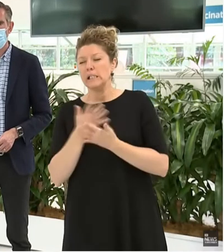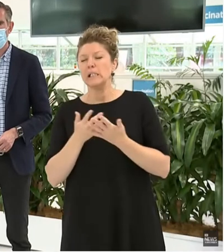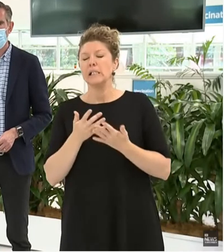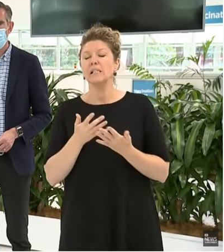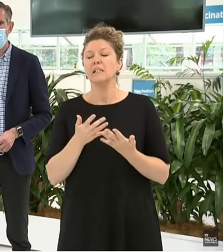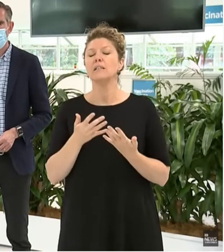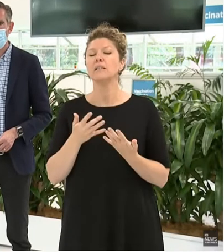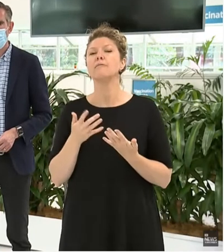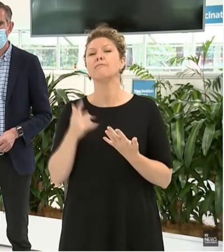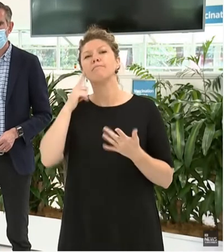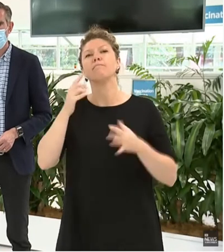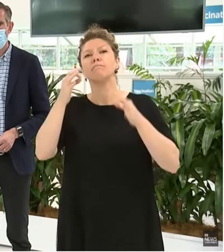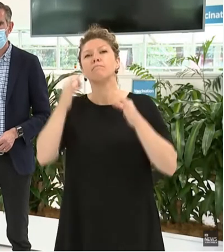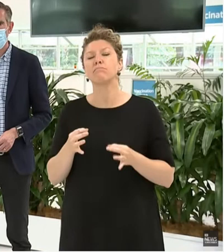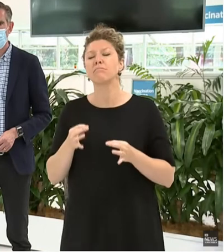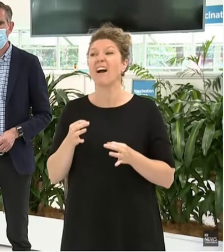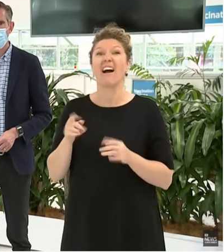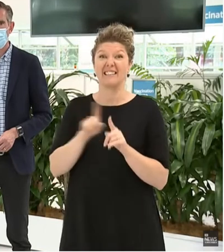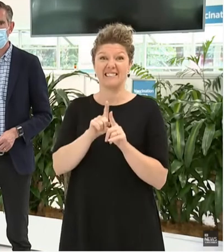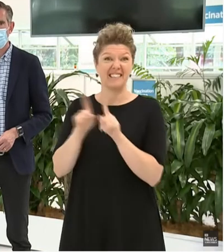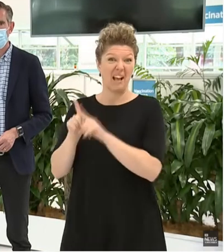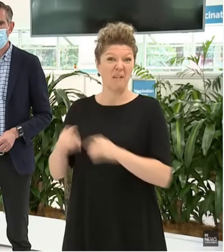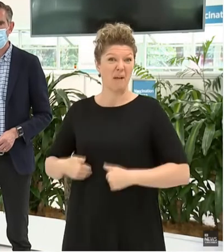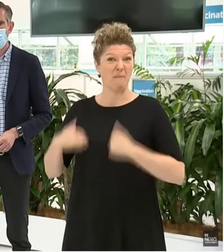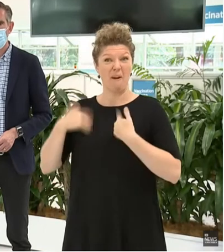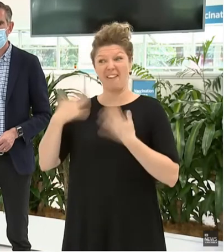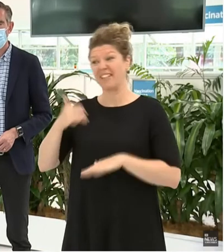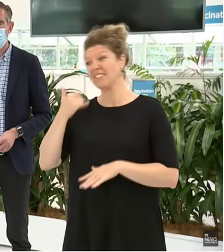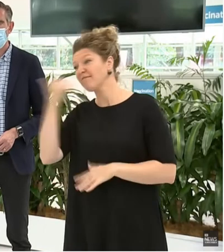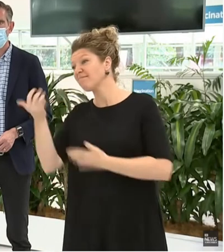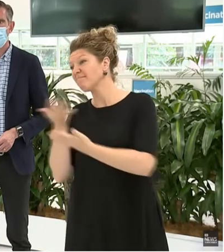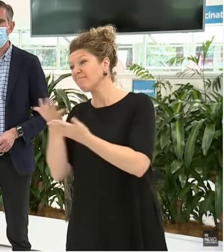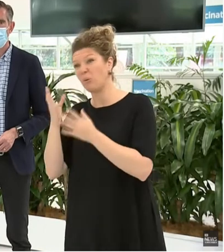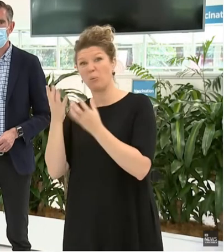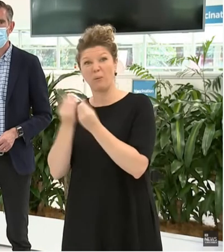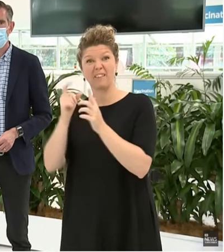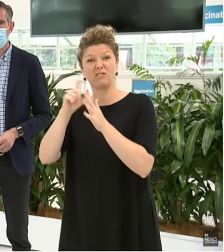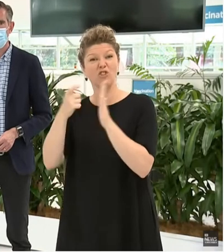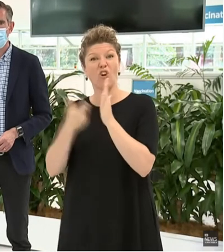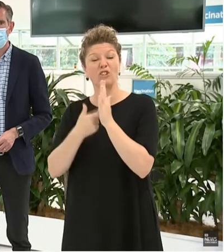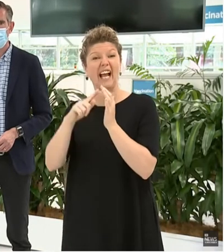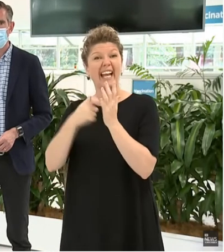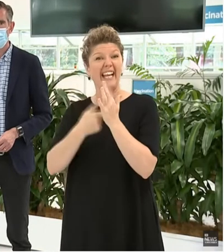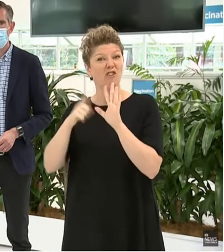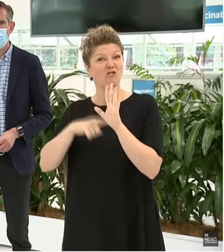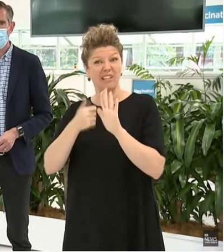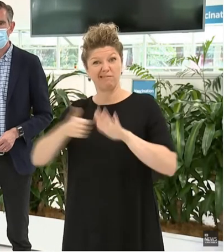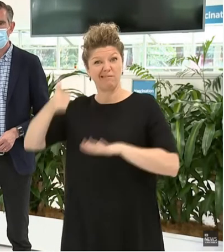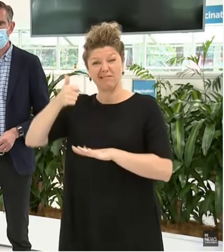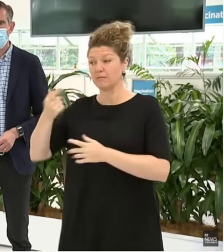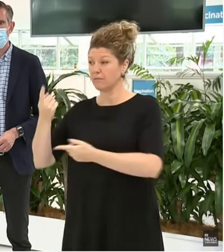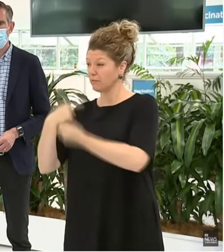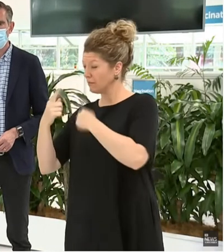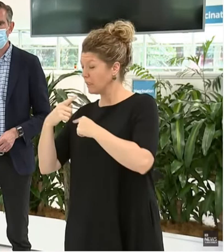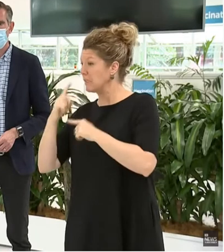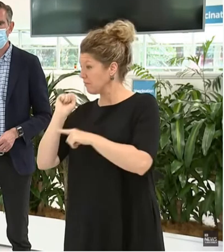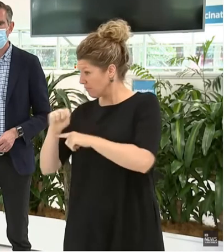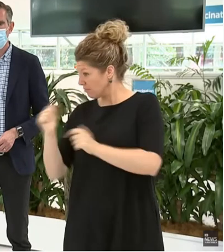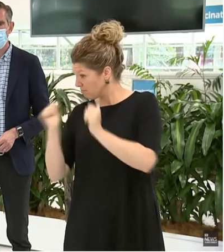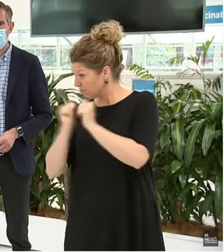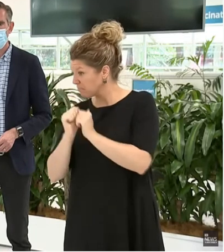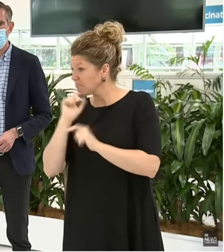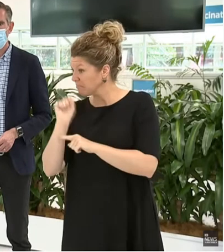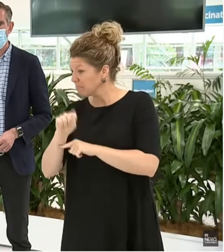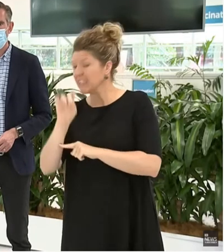only this morning, just before she was heading off to a family barbecue, was that 10 days after the test was a reasonable